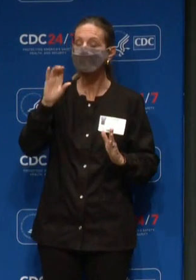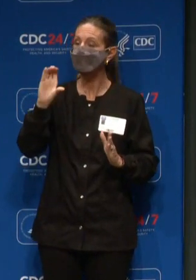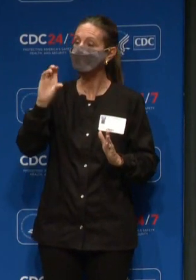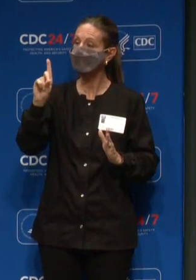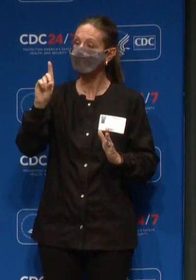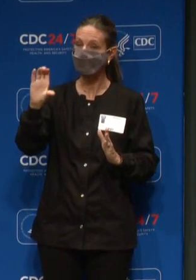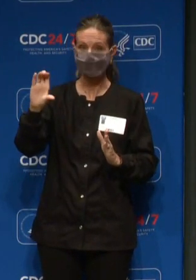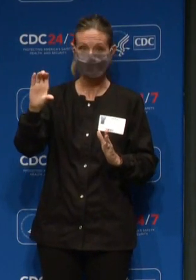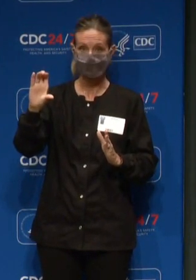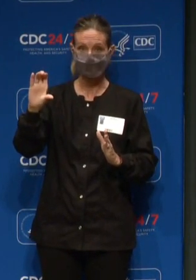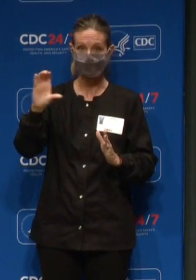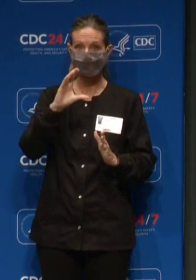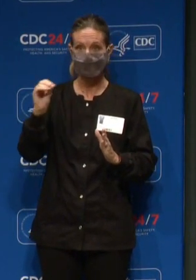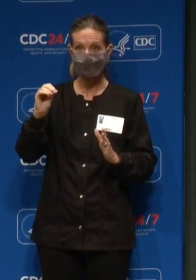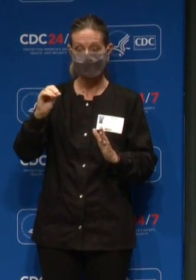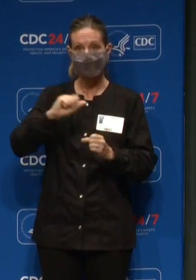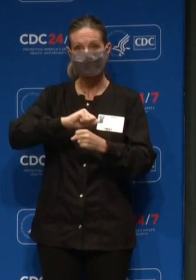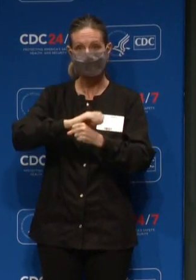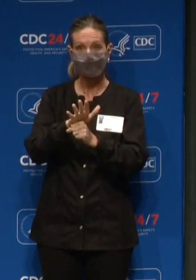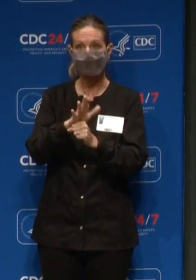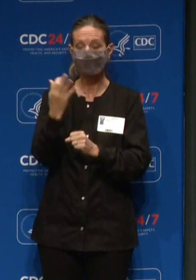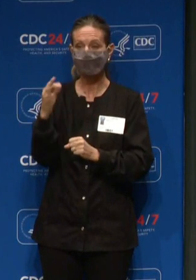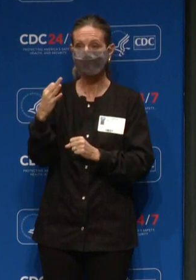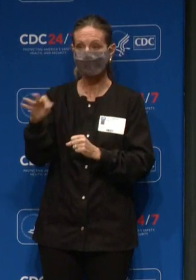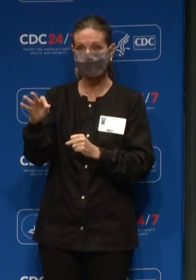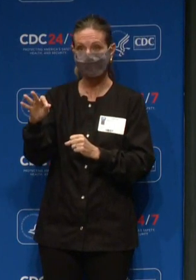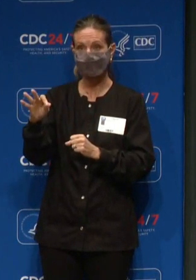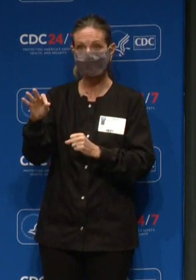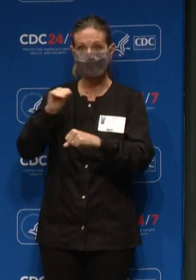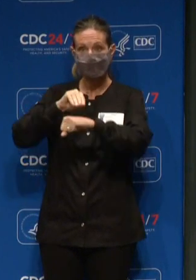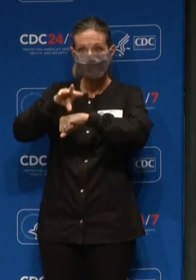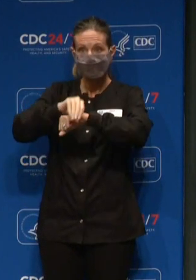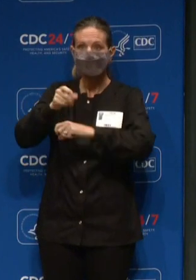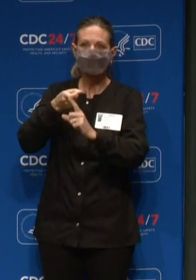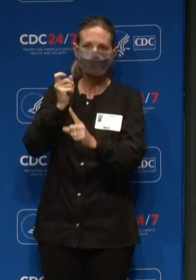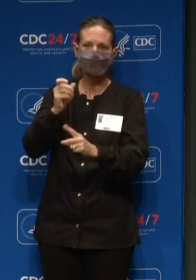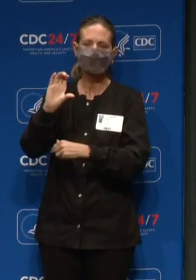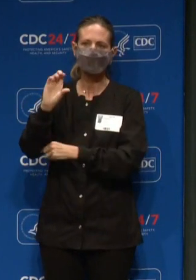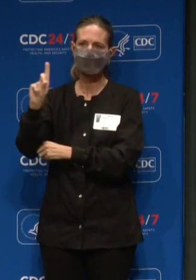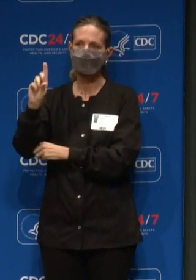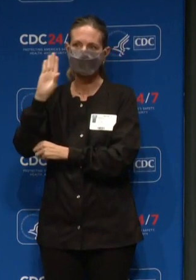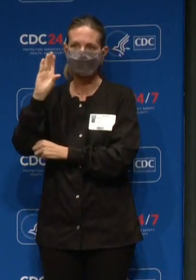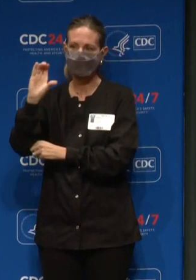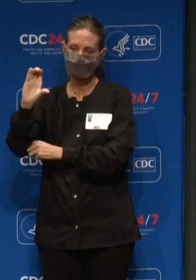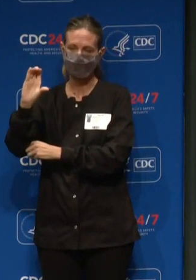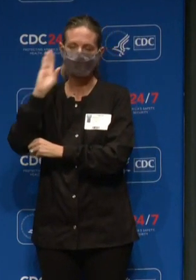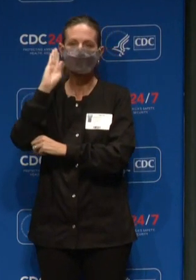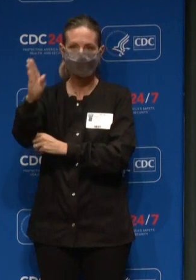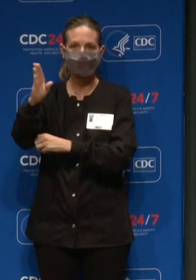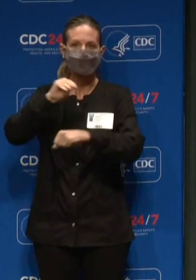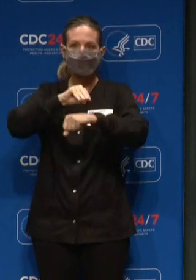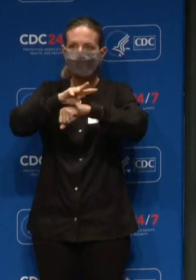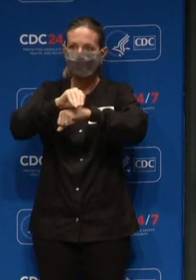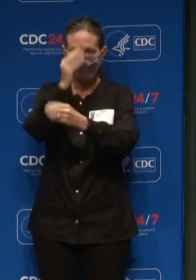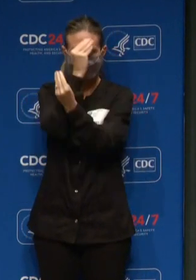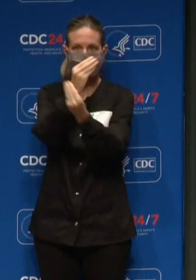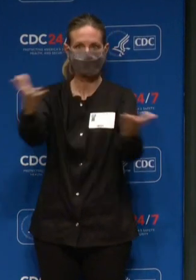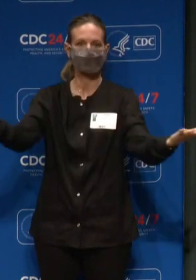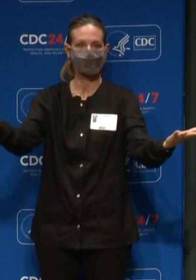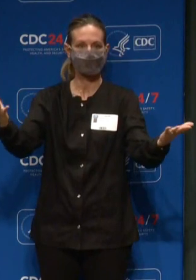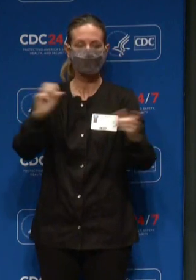CDC's COVID-19 response, will provide you a brief update on our current domestic situation.